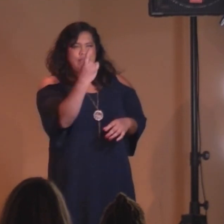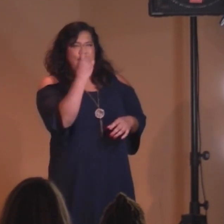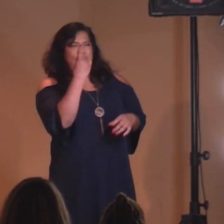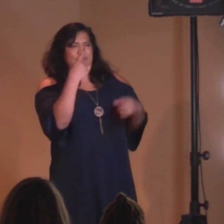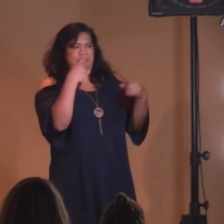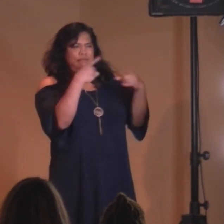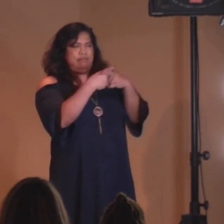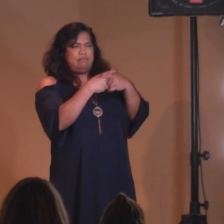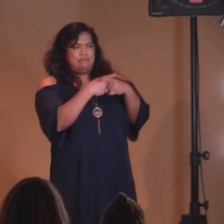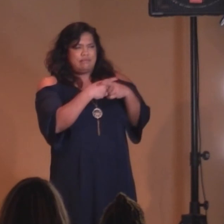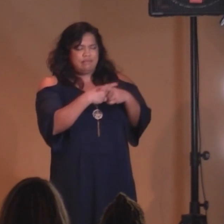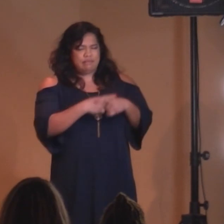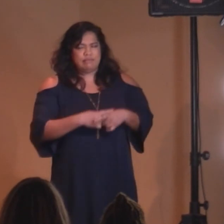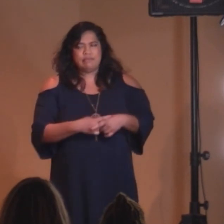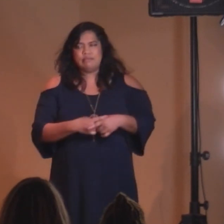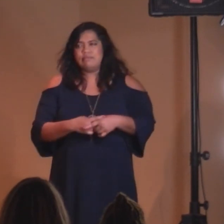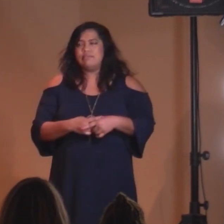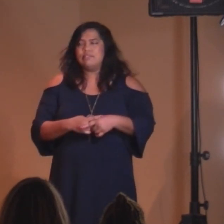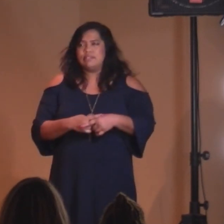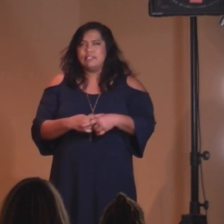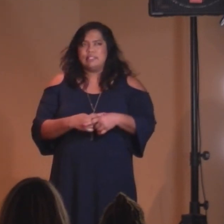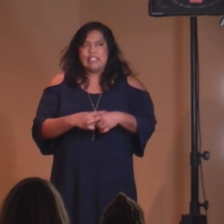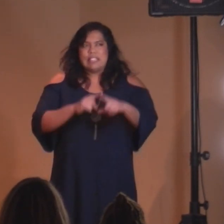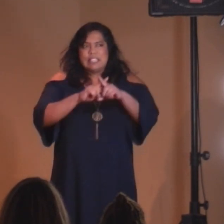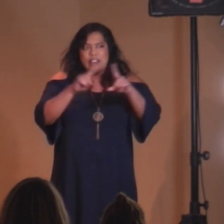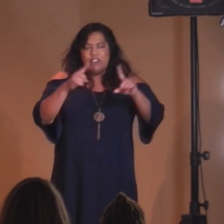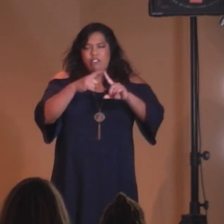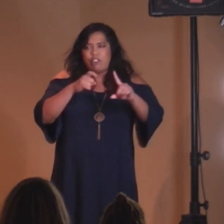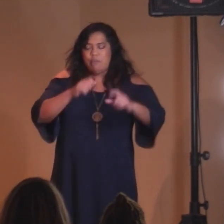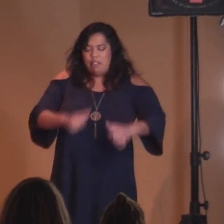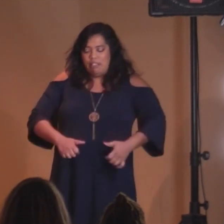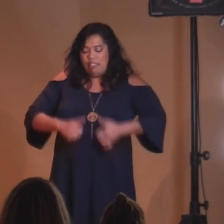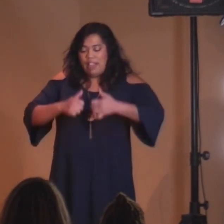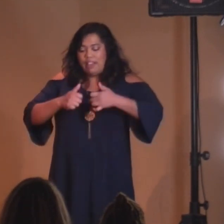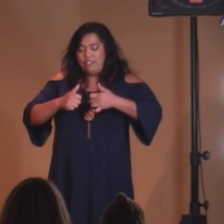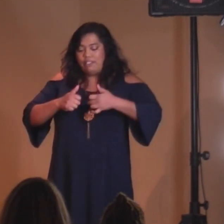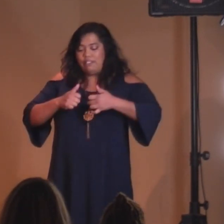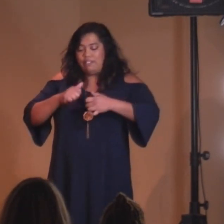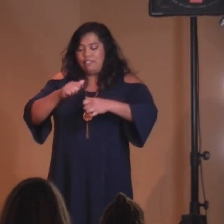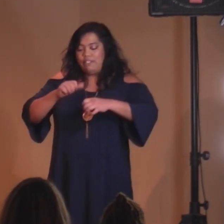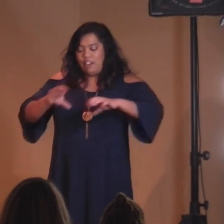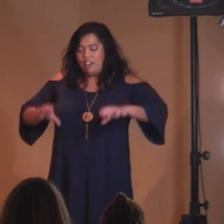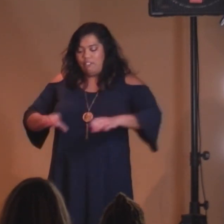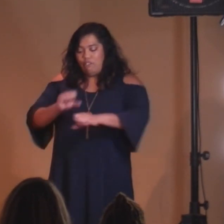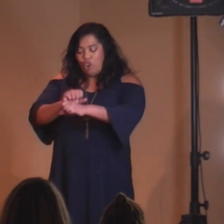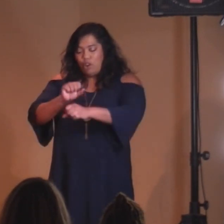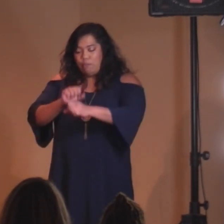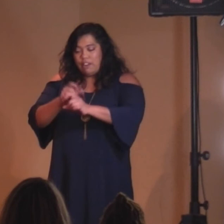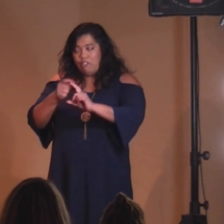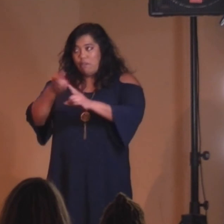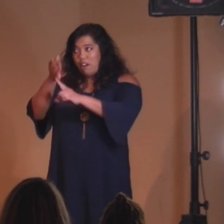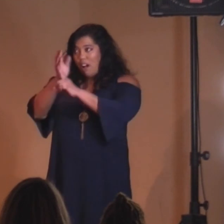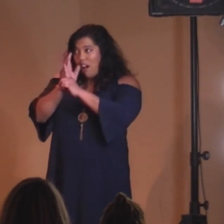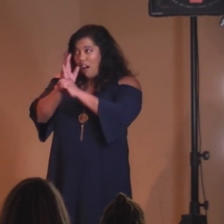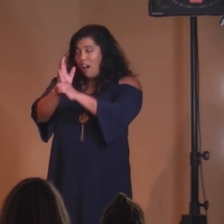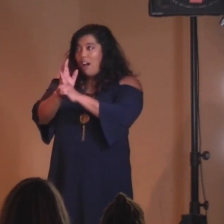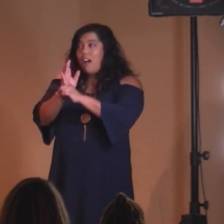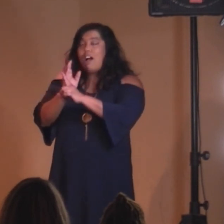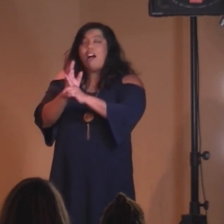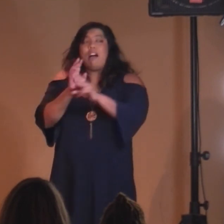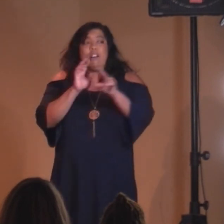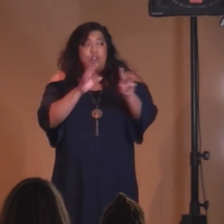opposite to that which is the life-affirmingness of God, I sit and know the truth.